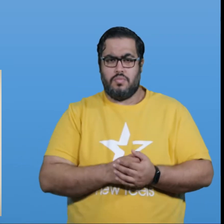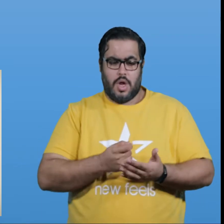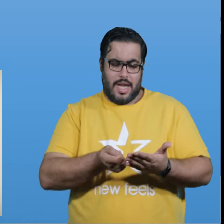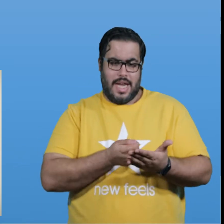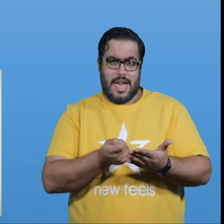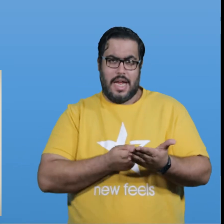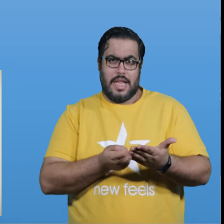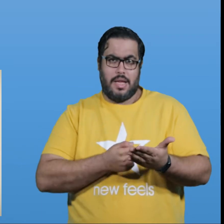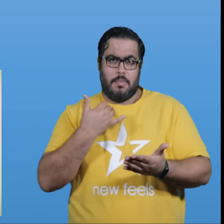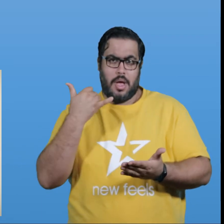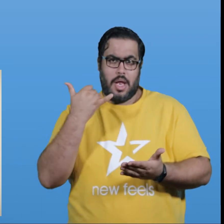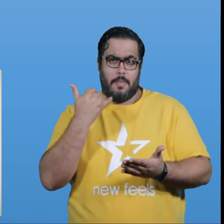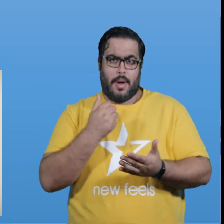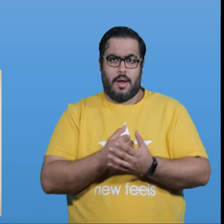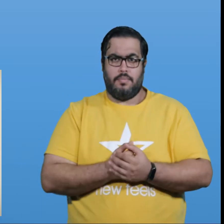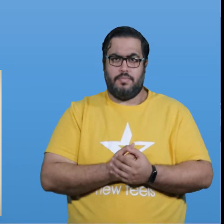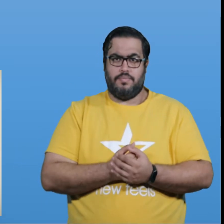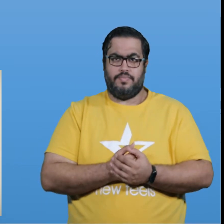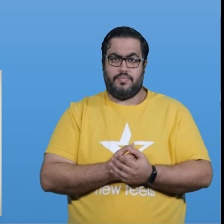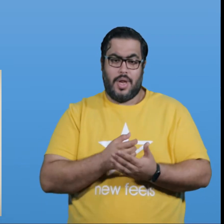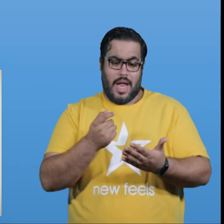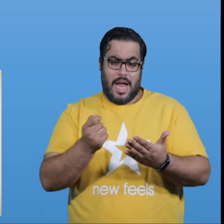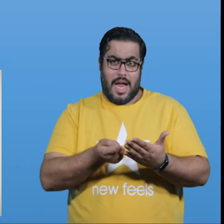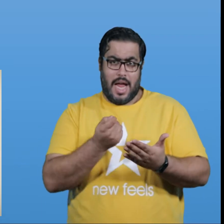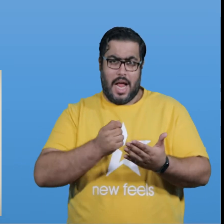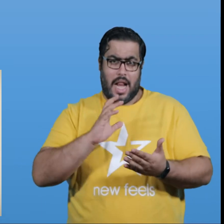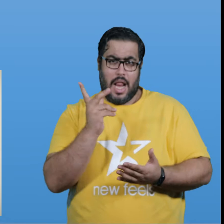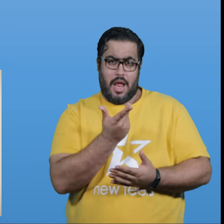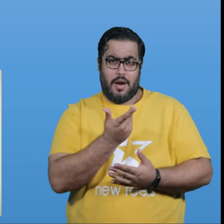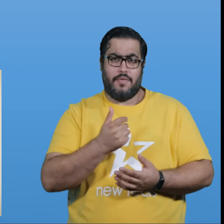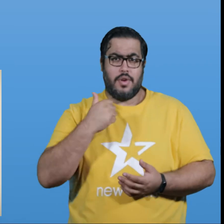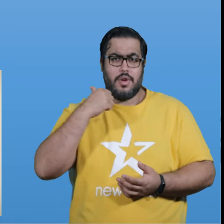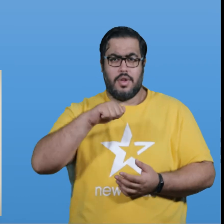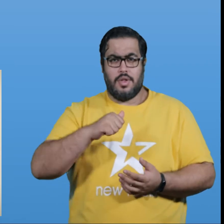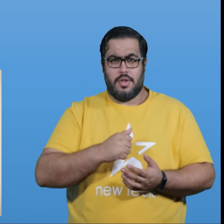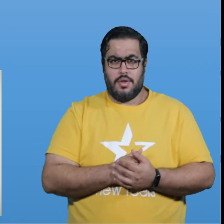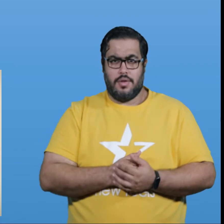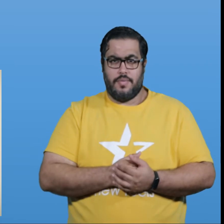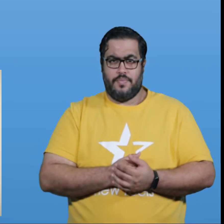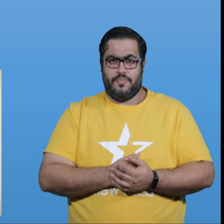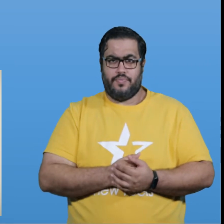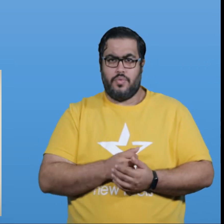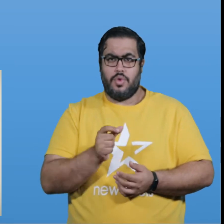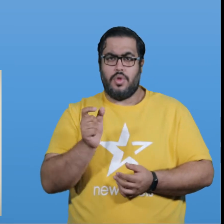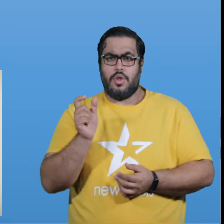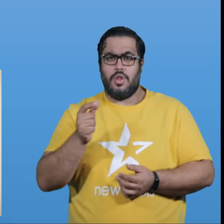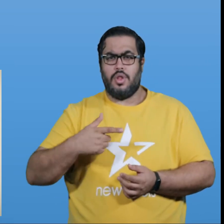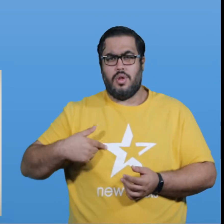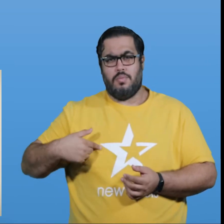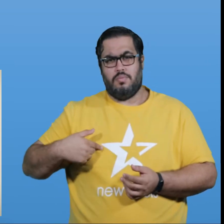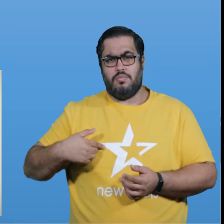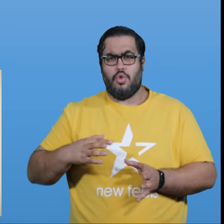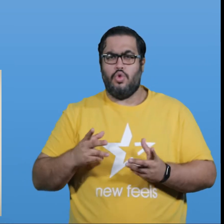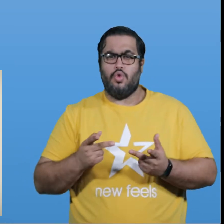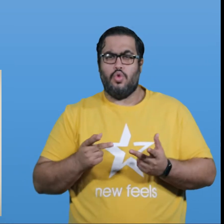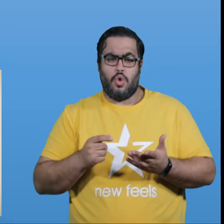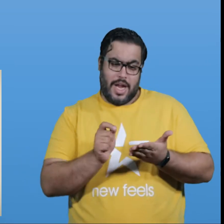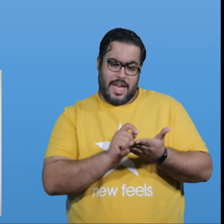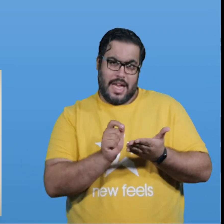handwriting or handwritten lettering. For example, I joined an institute for calligraphy, so my